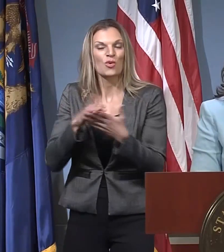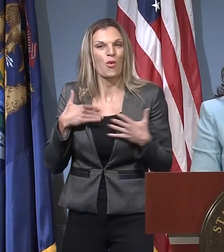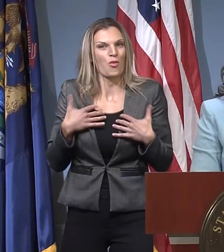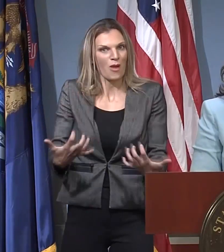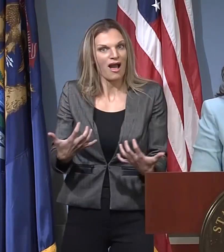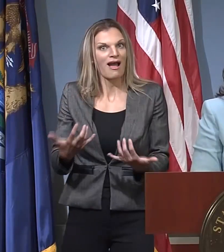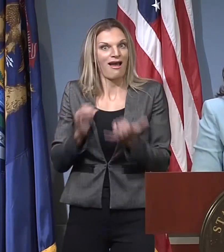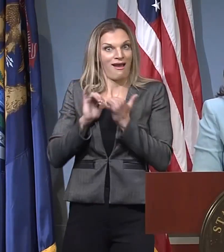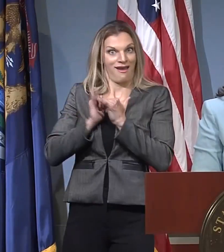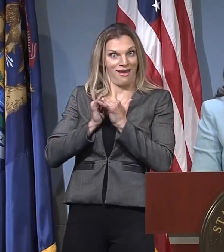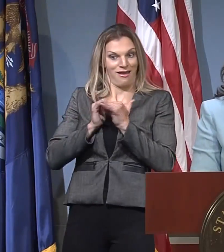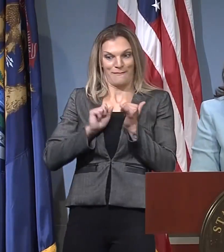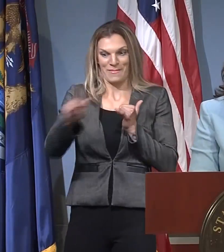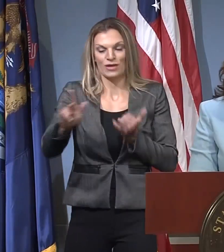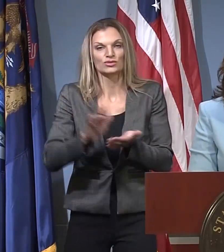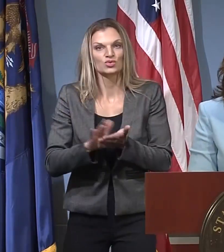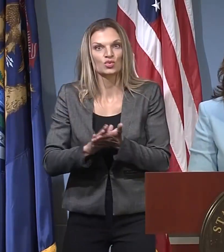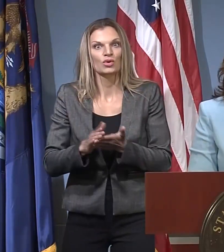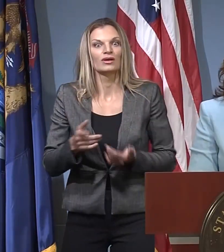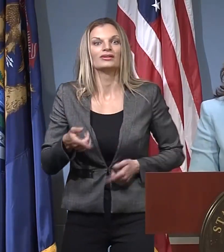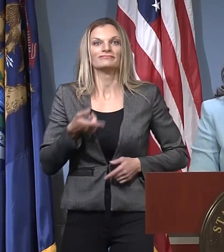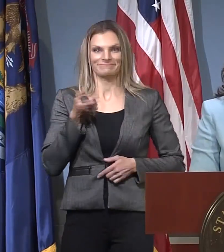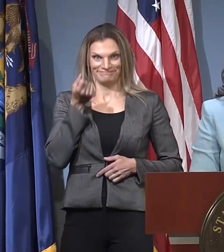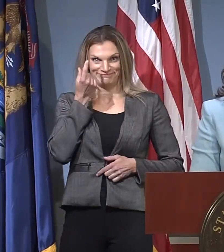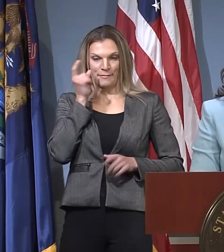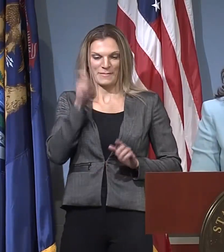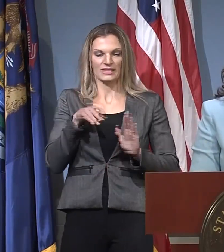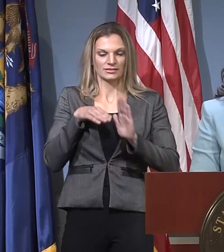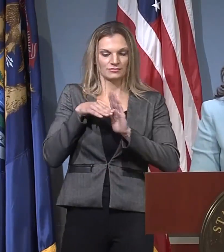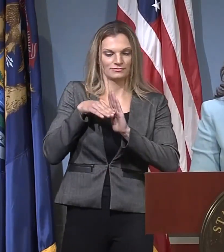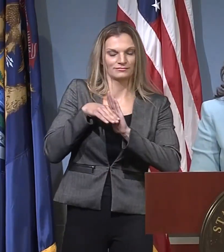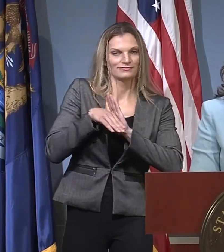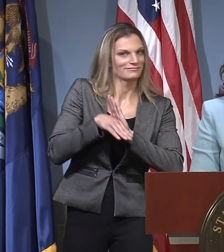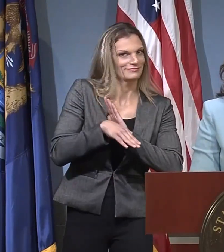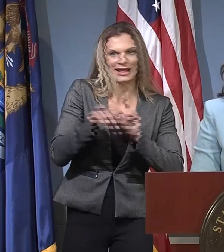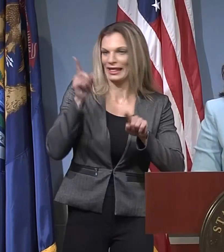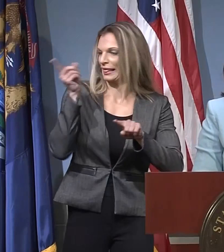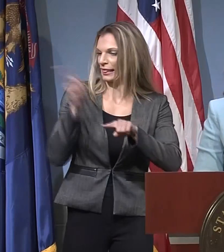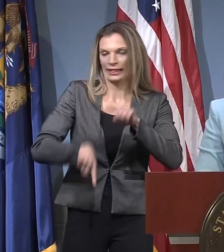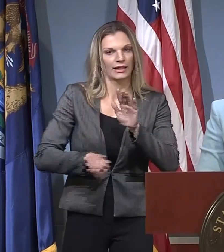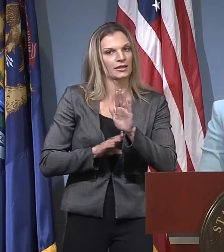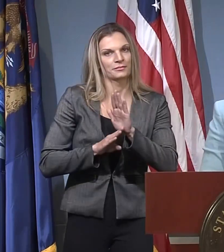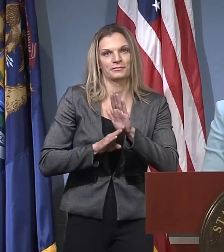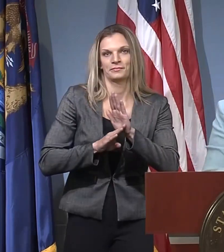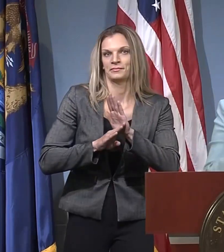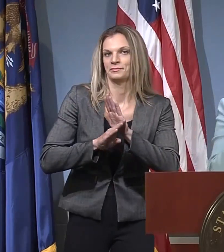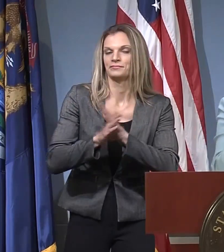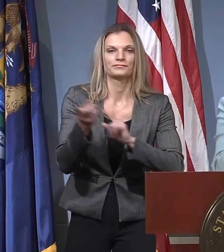education, this trend can't continue. For 7 and 4 News, I'm Mark Shalette.